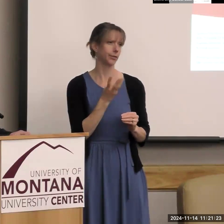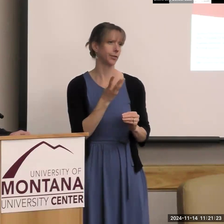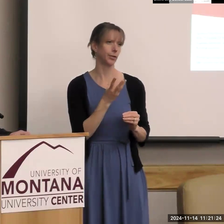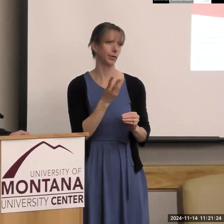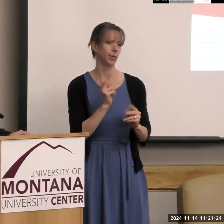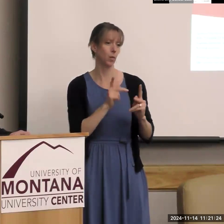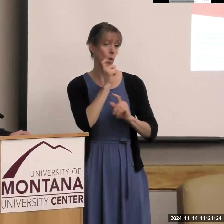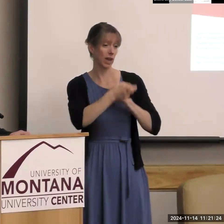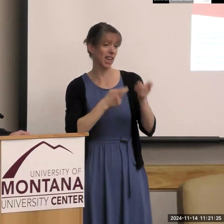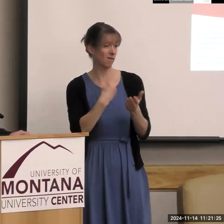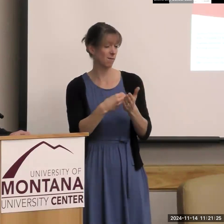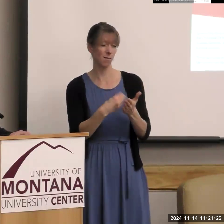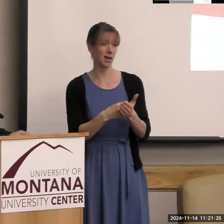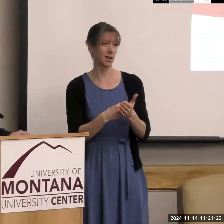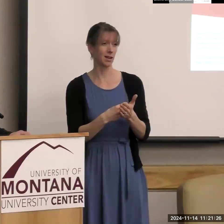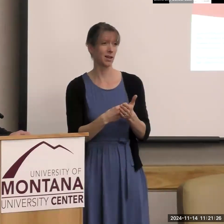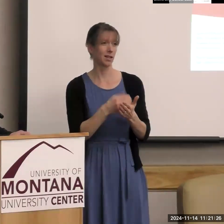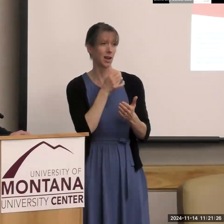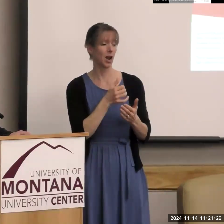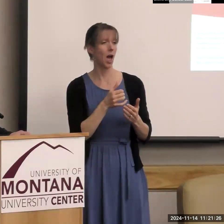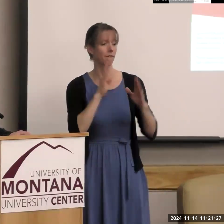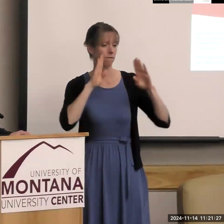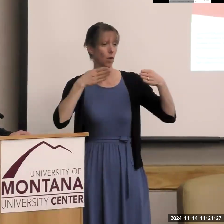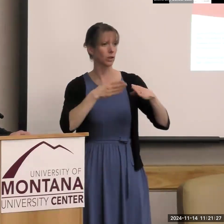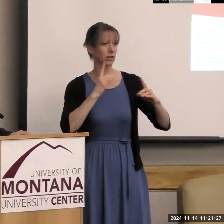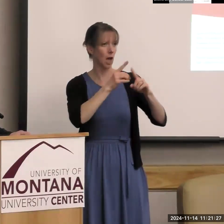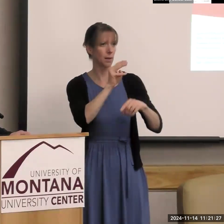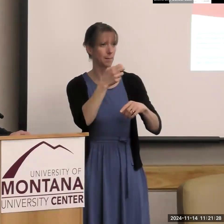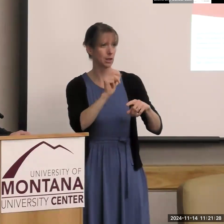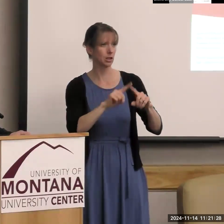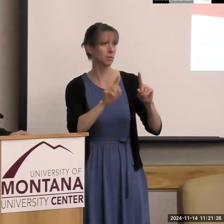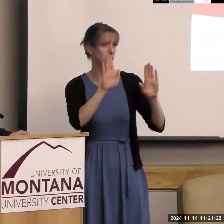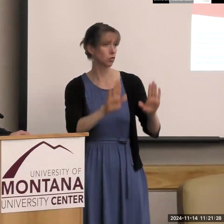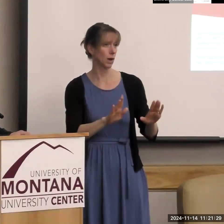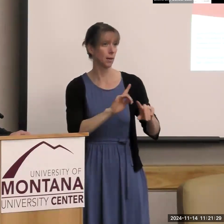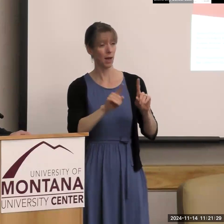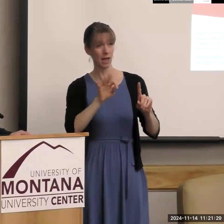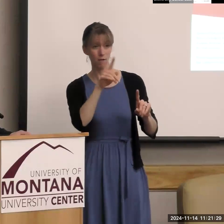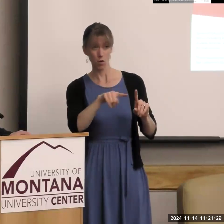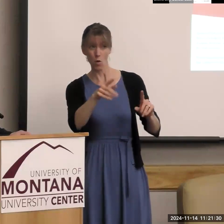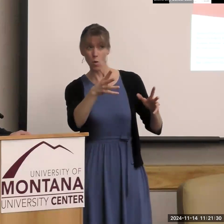out there are mission oriented. There are some, and that's great. But if you